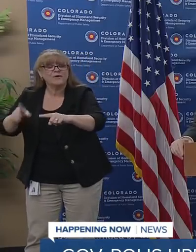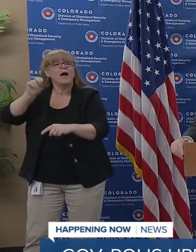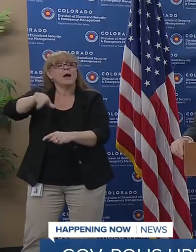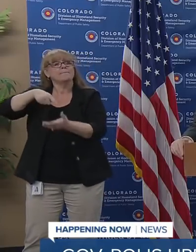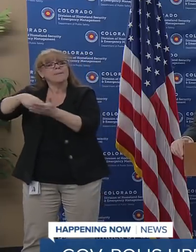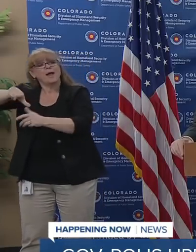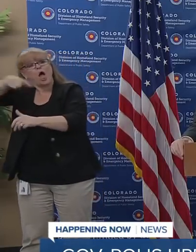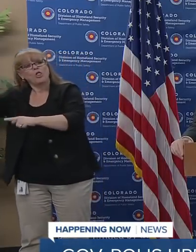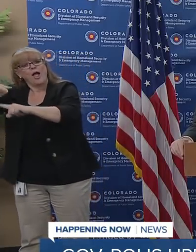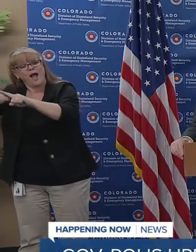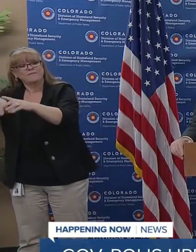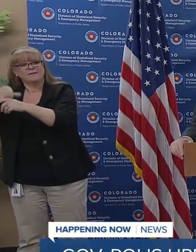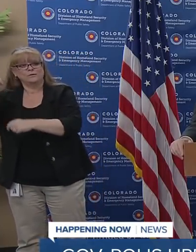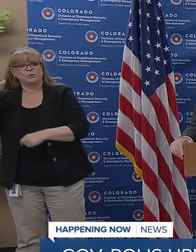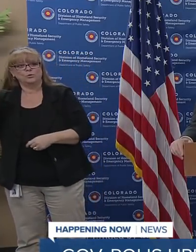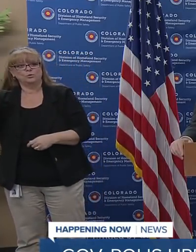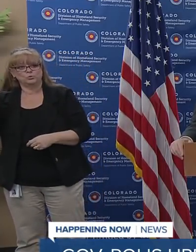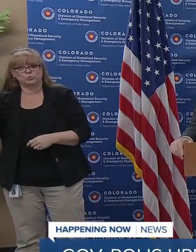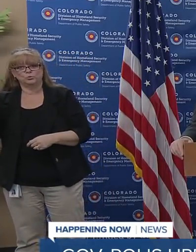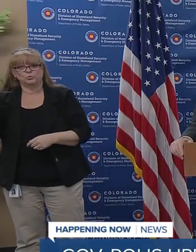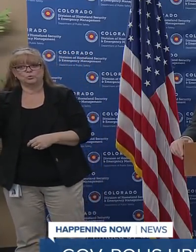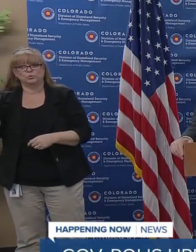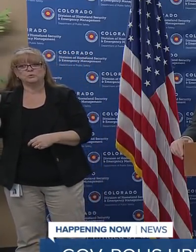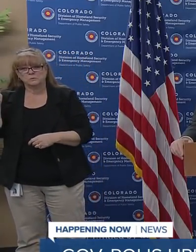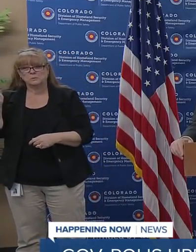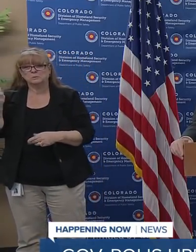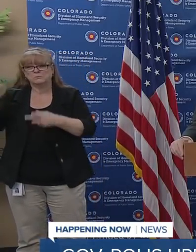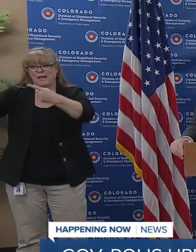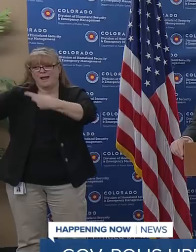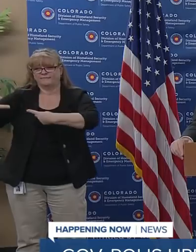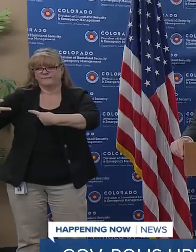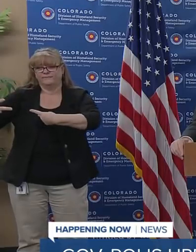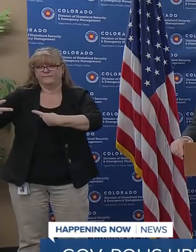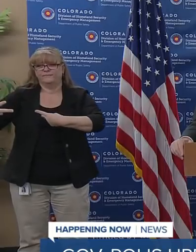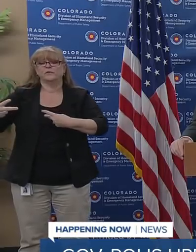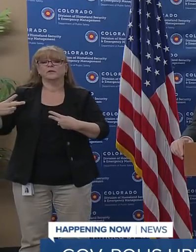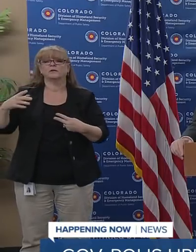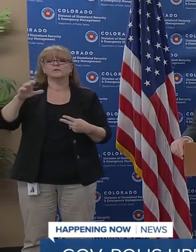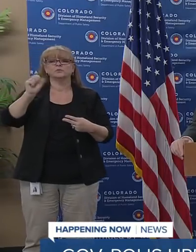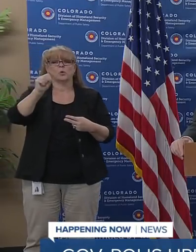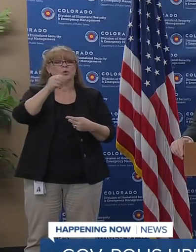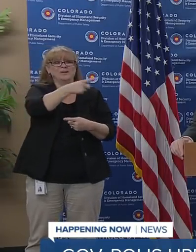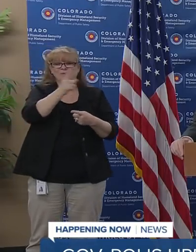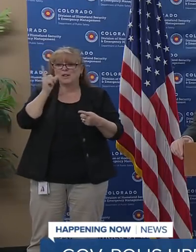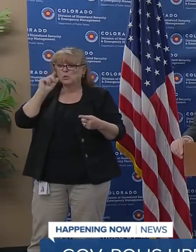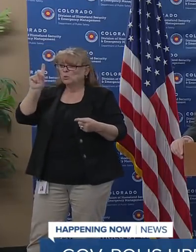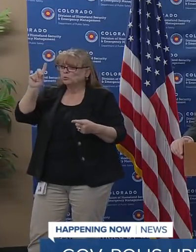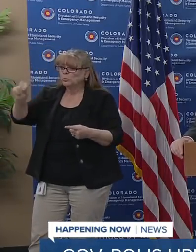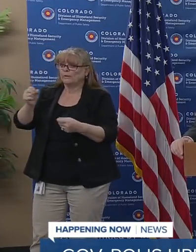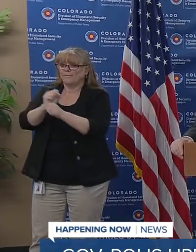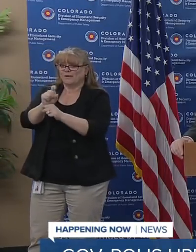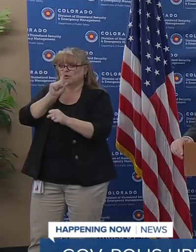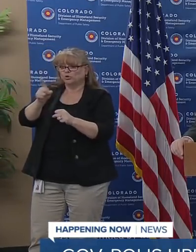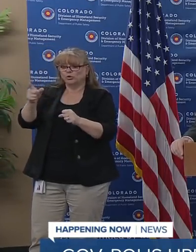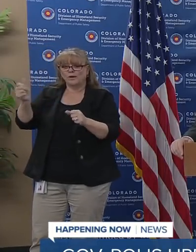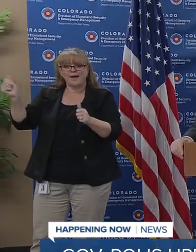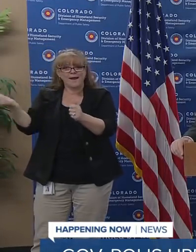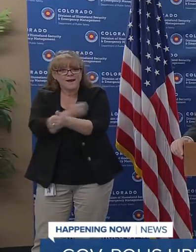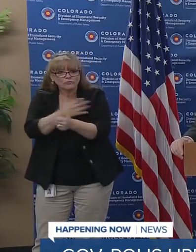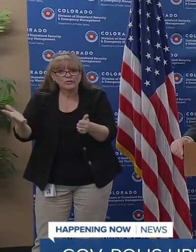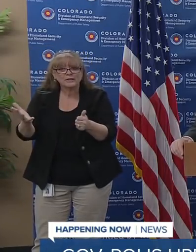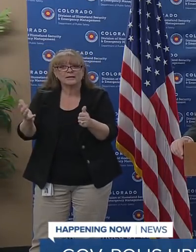It's the counties that collect that. We're doing everything we can to help make sure our businesses, communities, and families